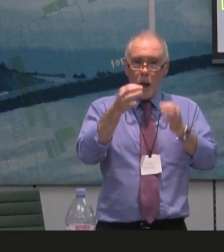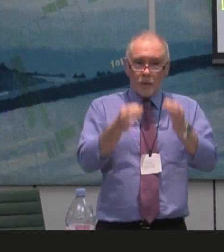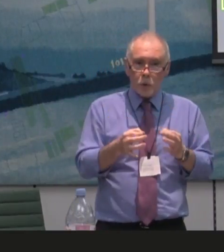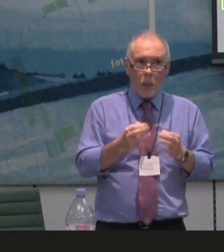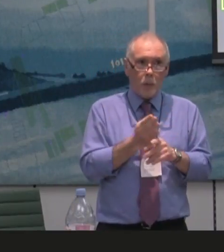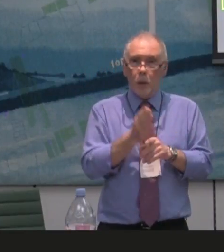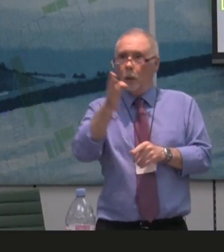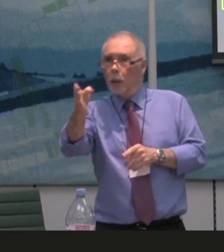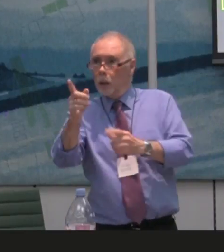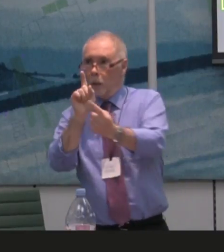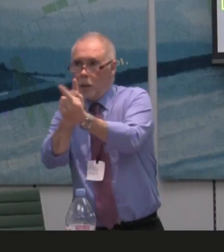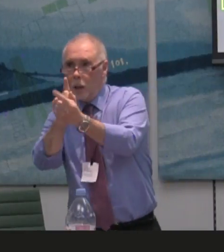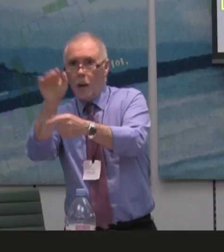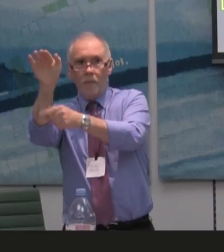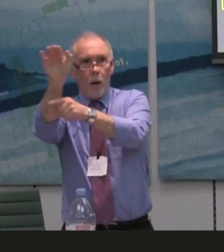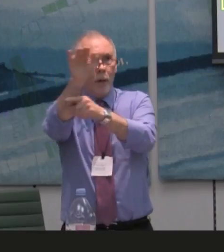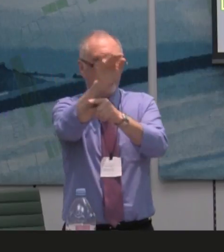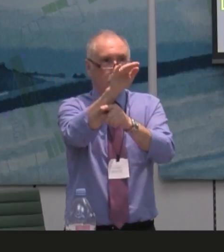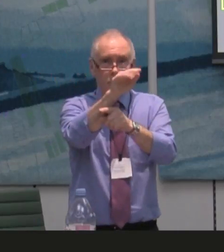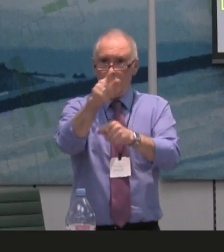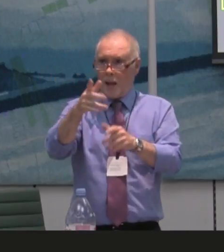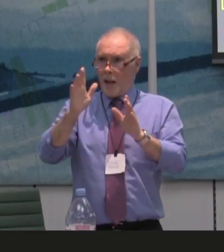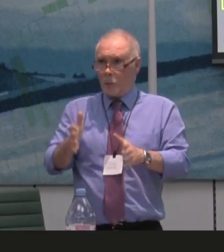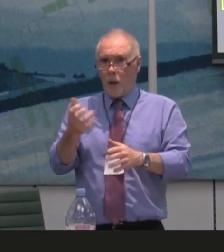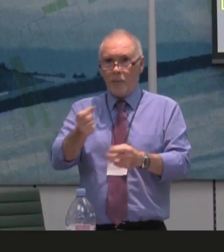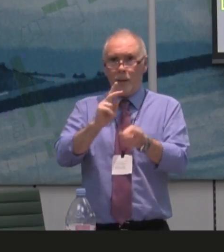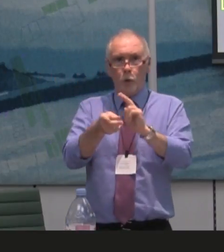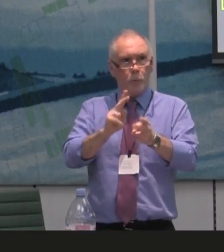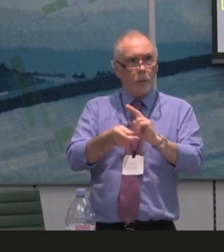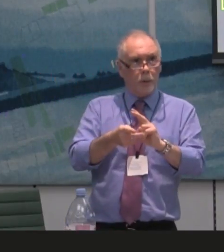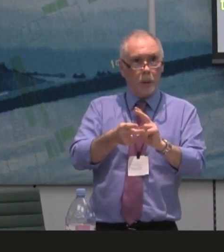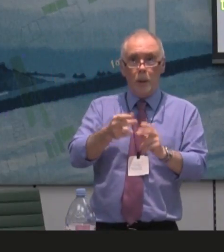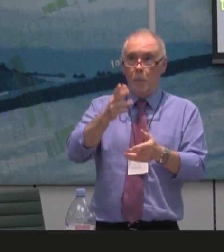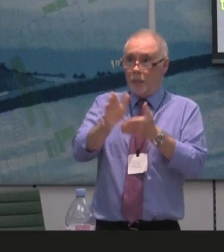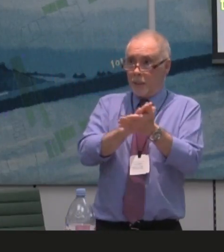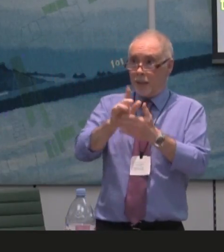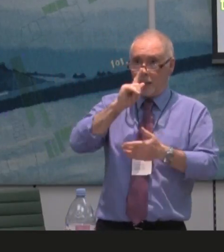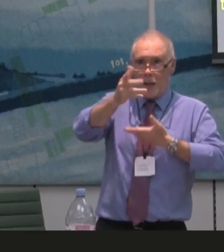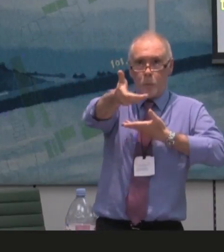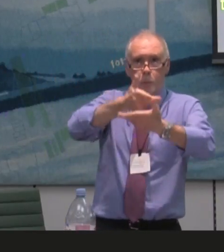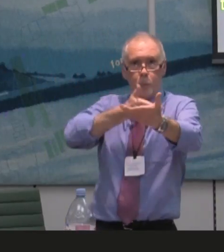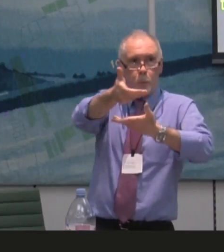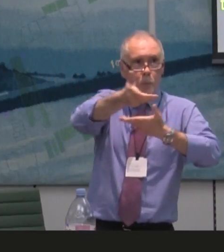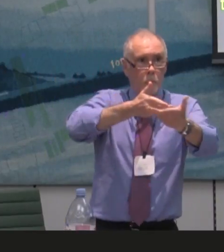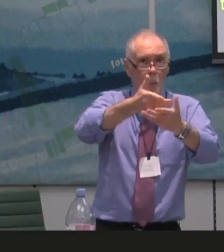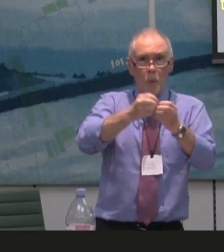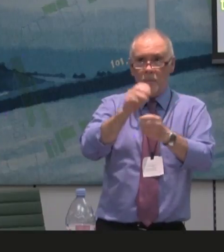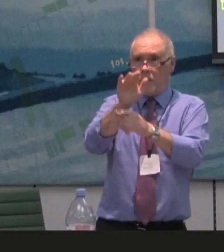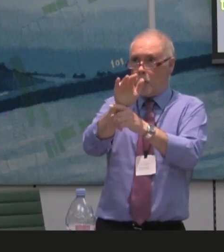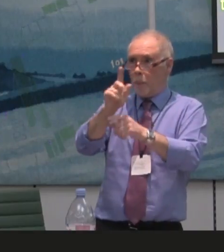And he stated that in the UK, the situation that deaf people need to face is very comparable